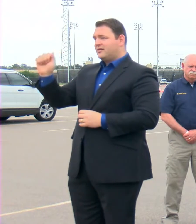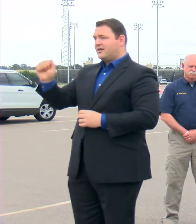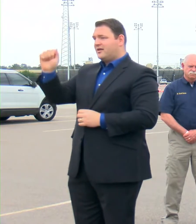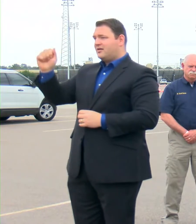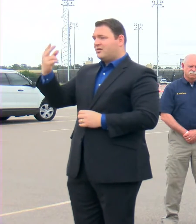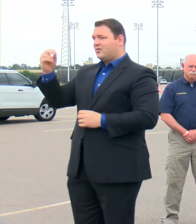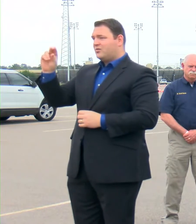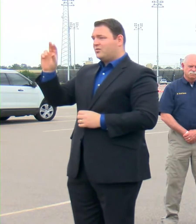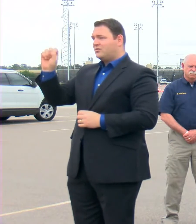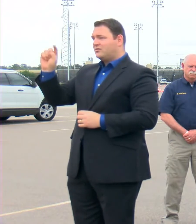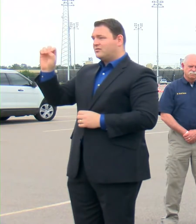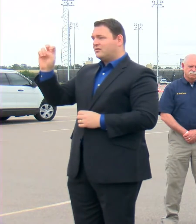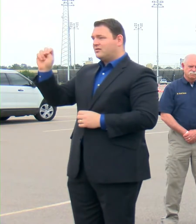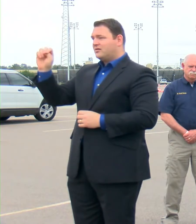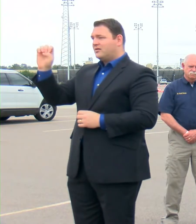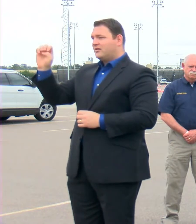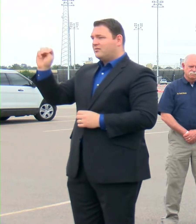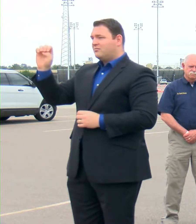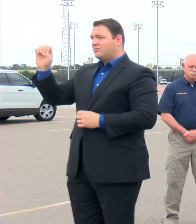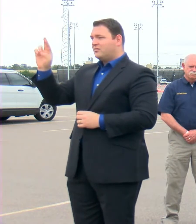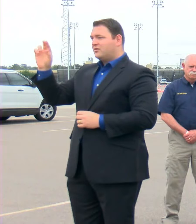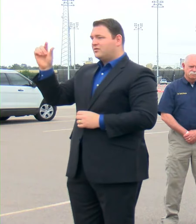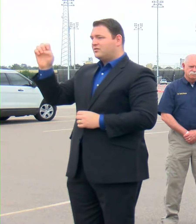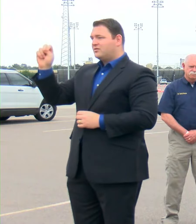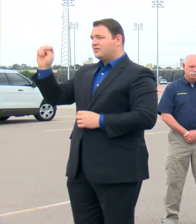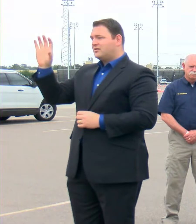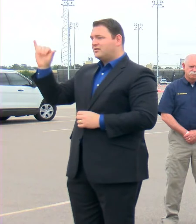donations@houstonemergency.org. That's that's